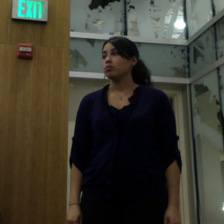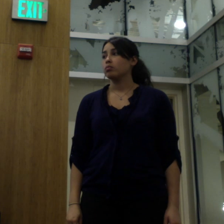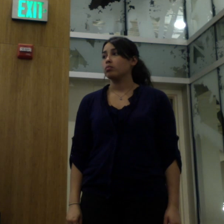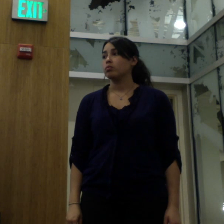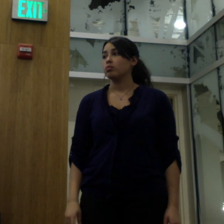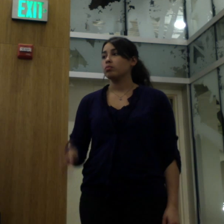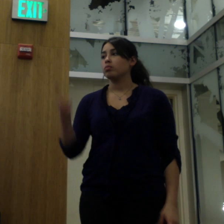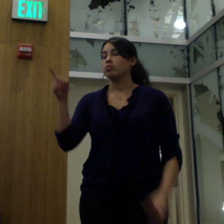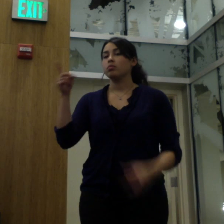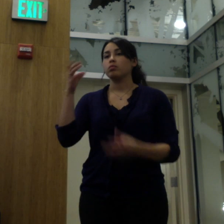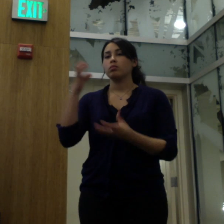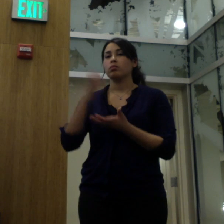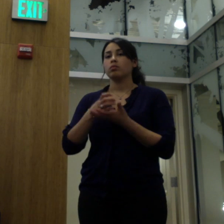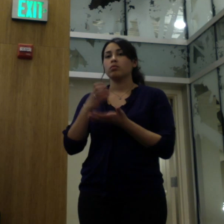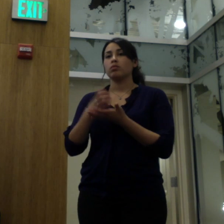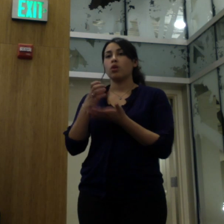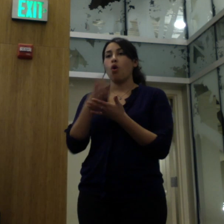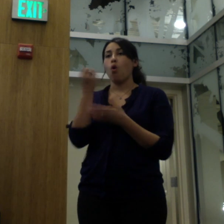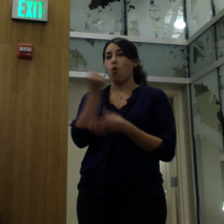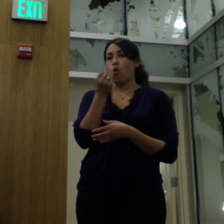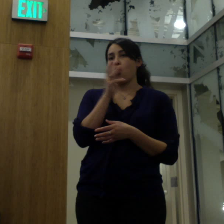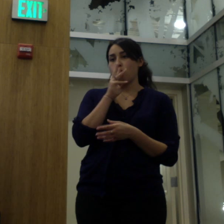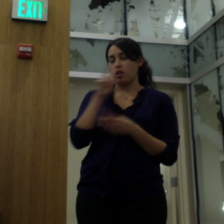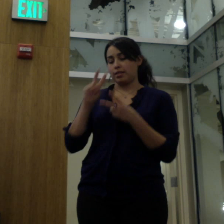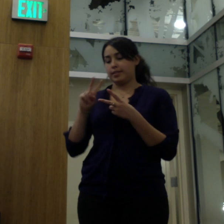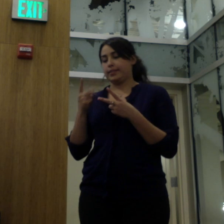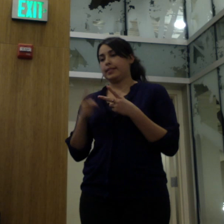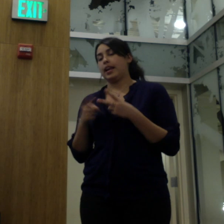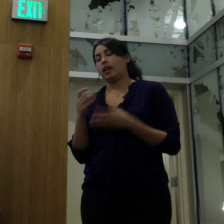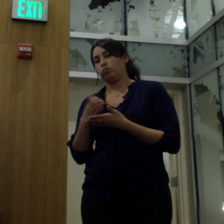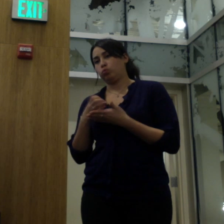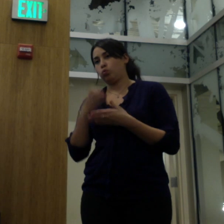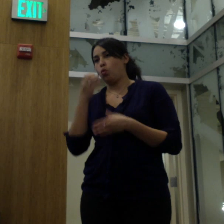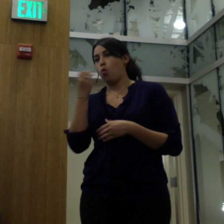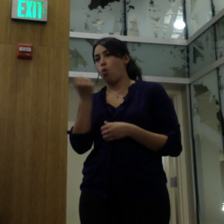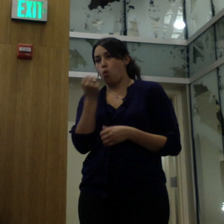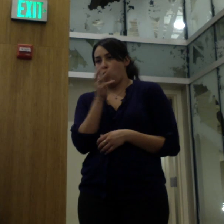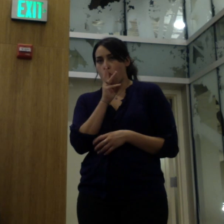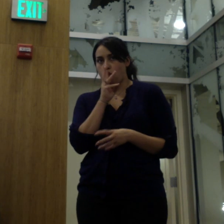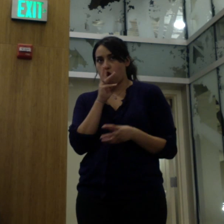One container to hold water, second container to hold water.